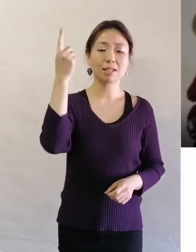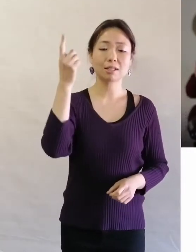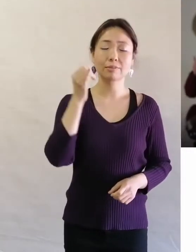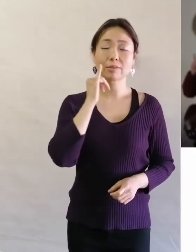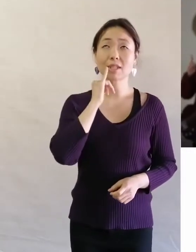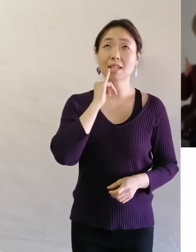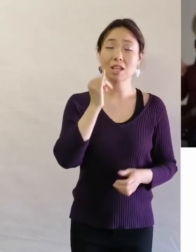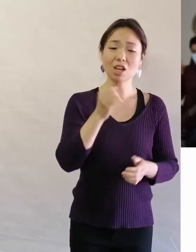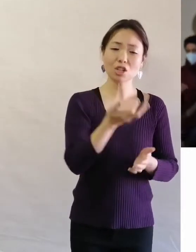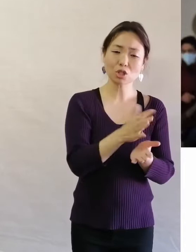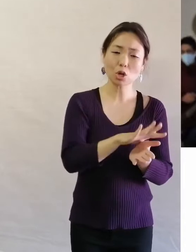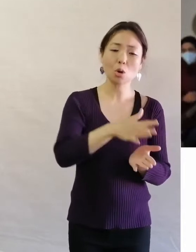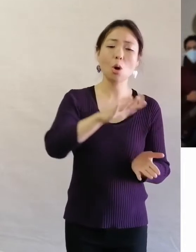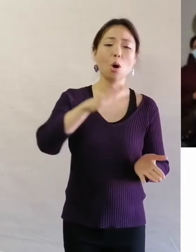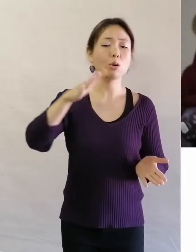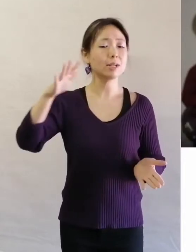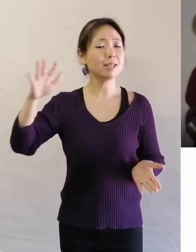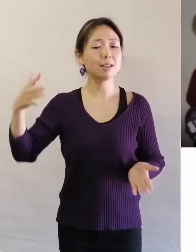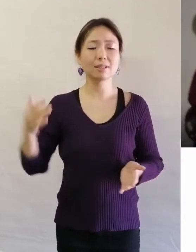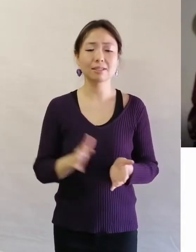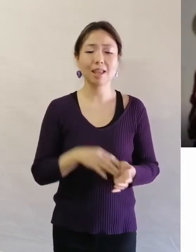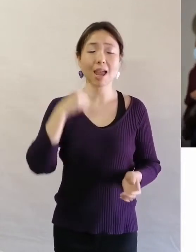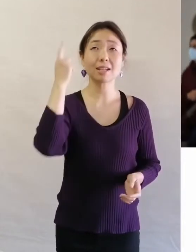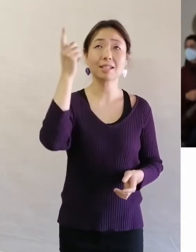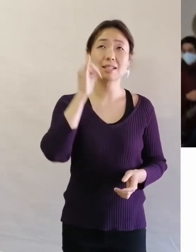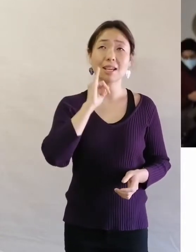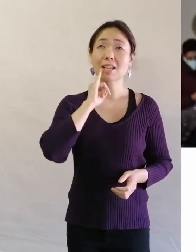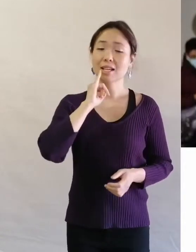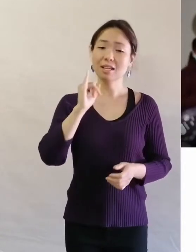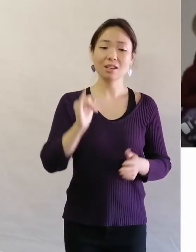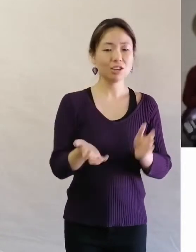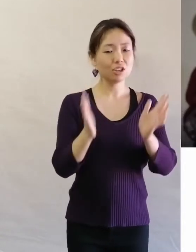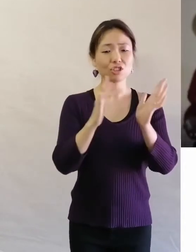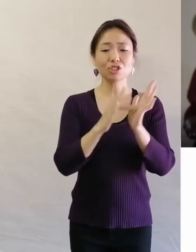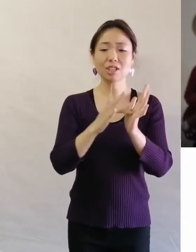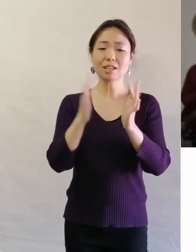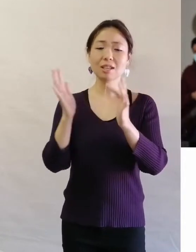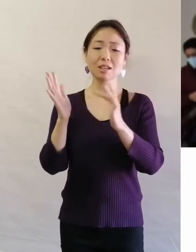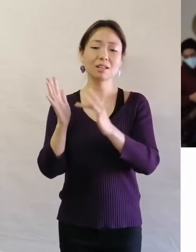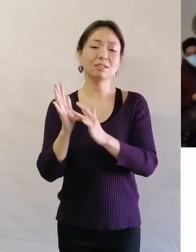faithful, he is glorious, and he is